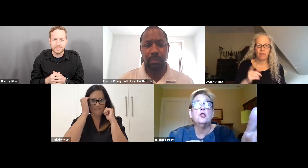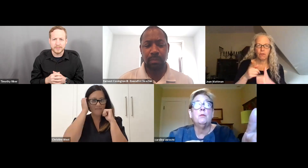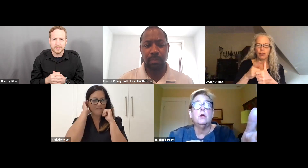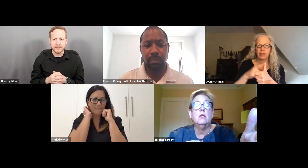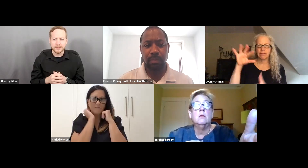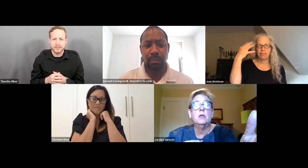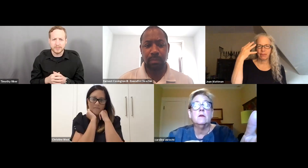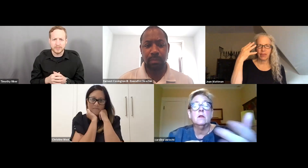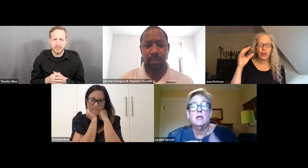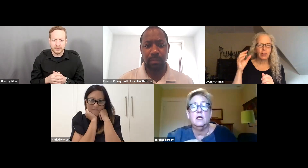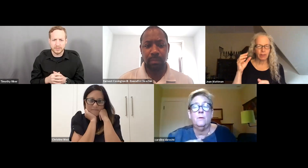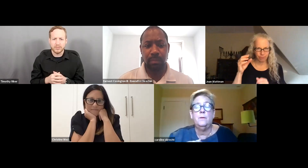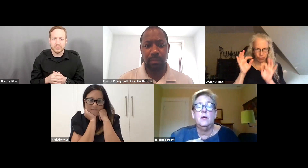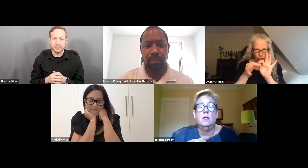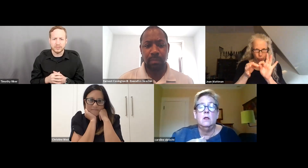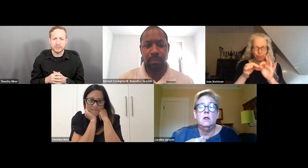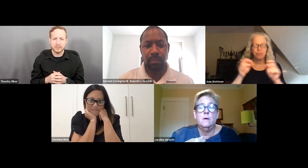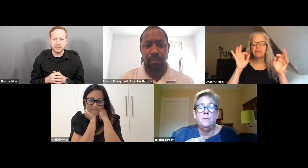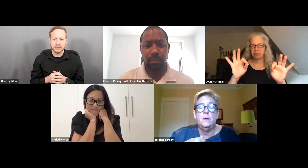spotlight the please. interpreter, please. Thank you.